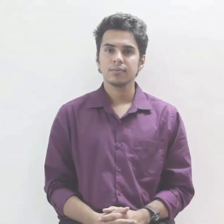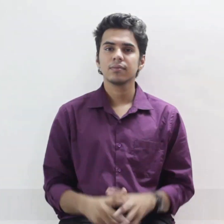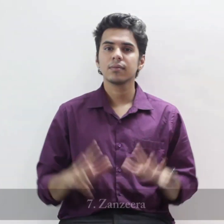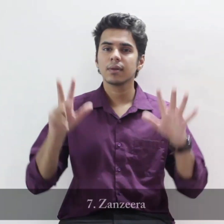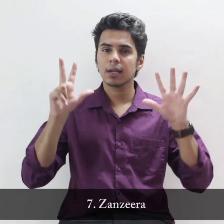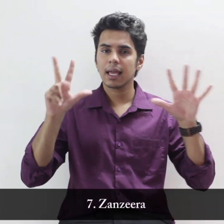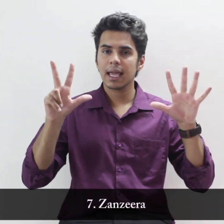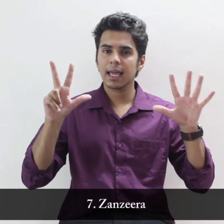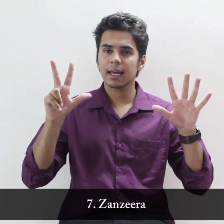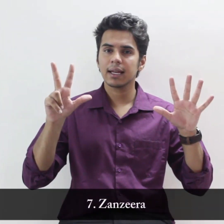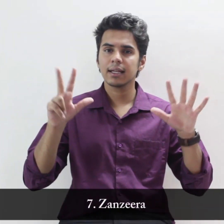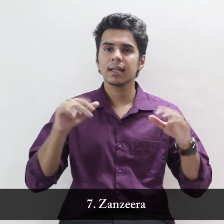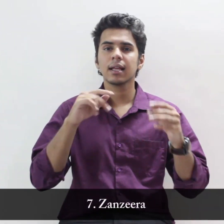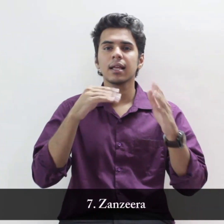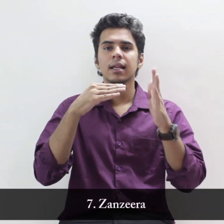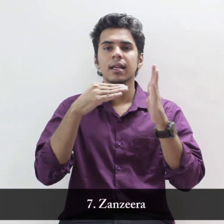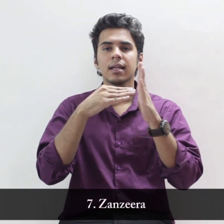Number 7, zanzira.